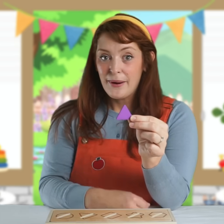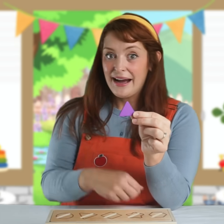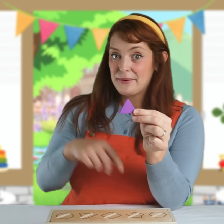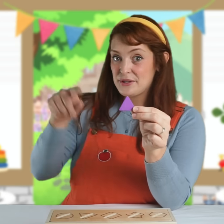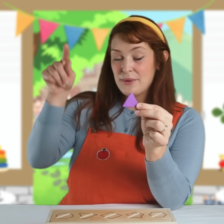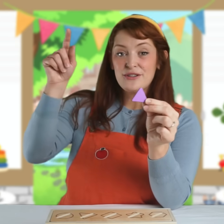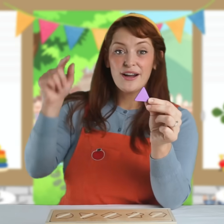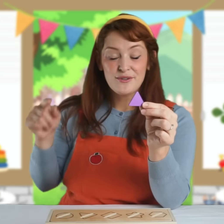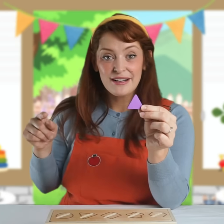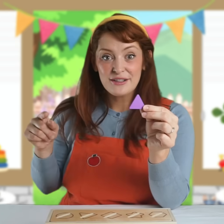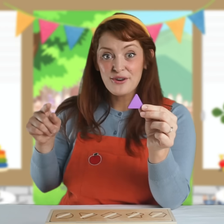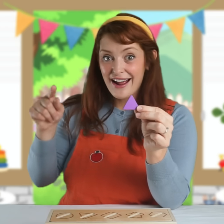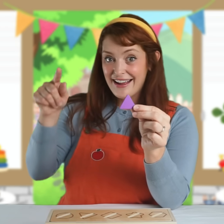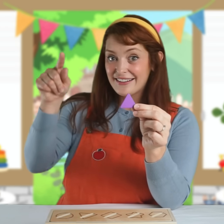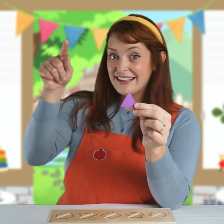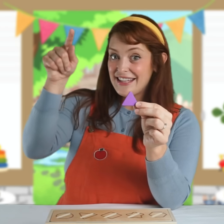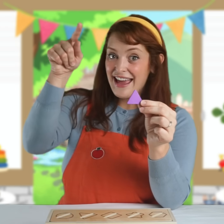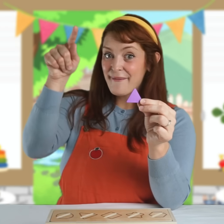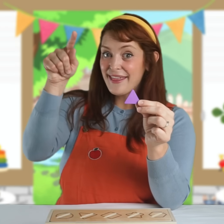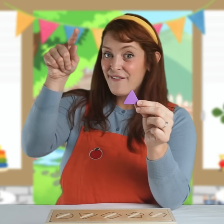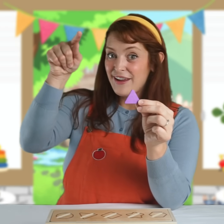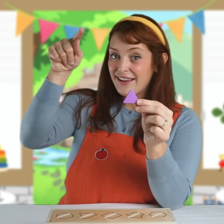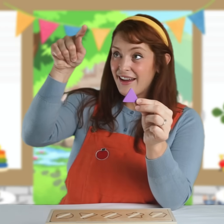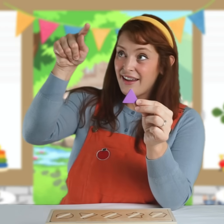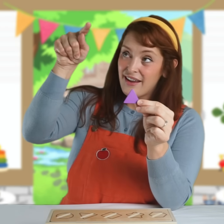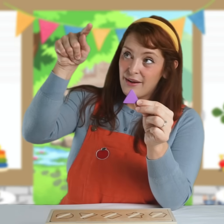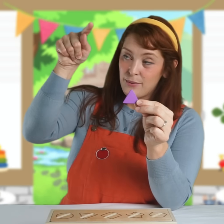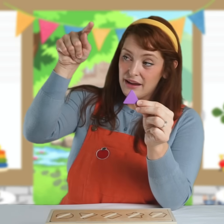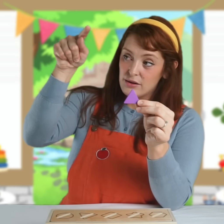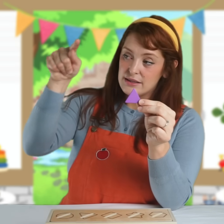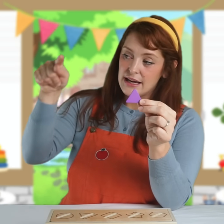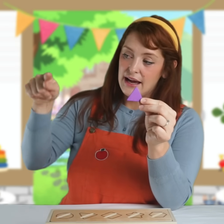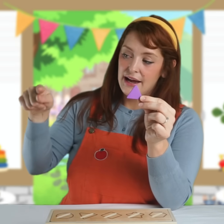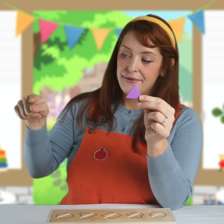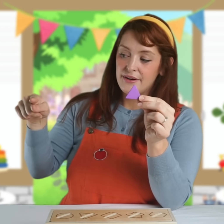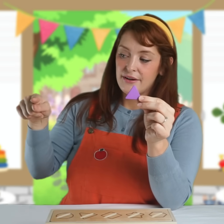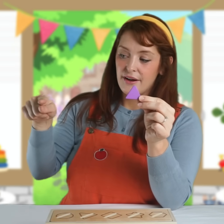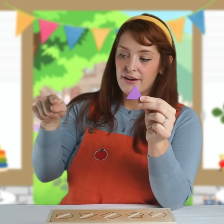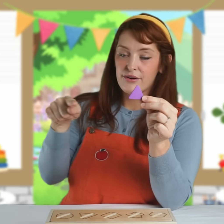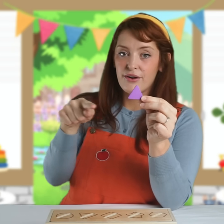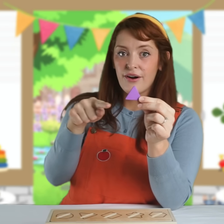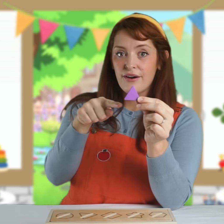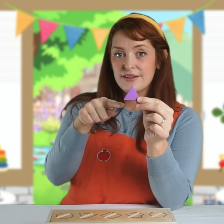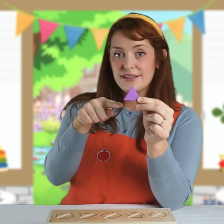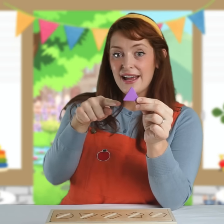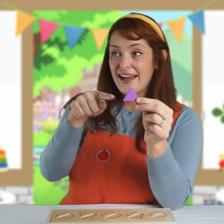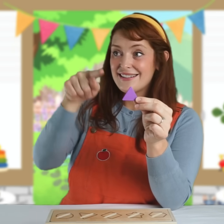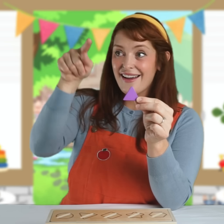Wow, shall we try drawing a triangle in the air with our finger? We go down, across and